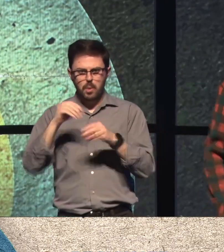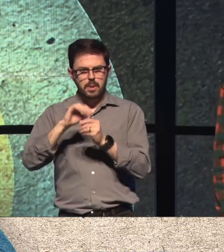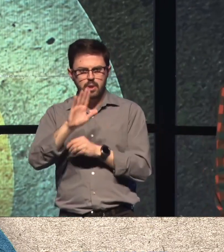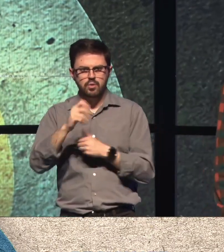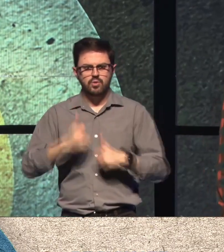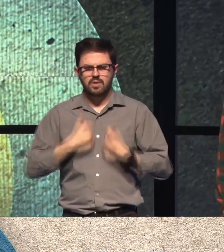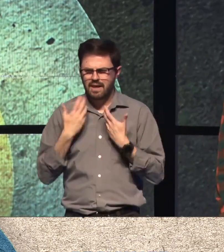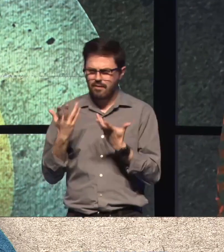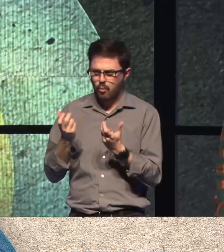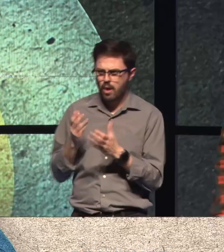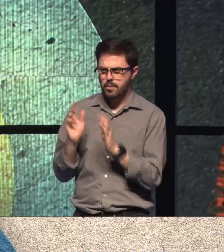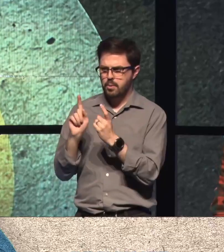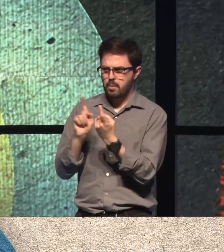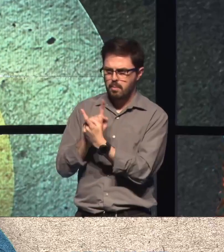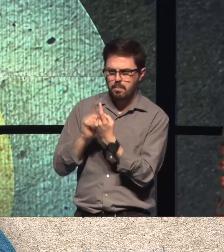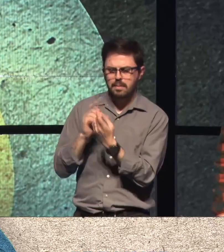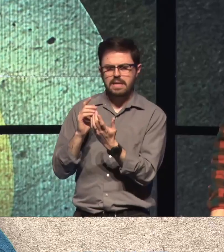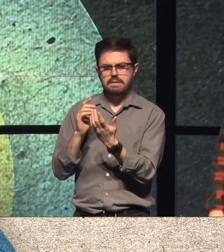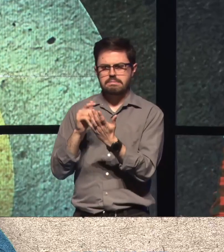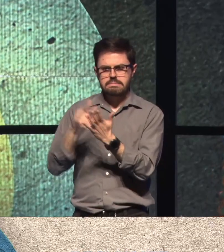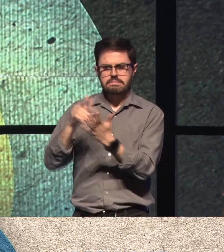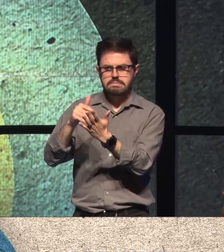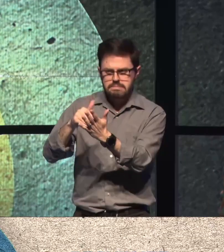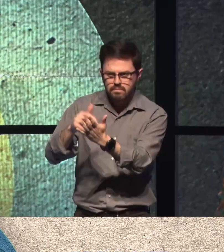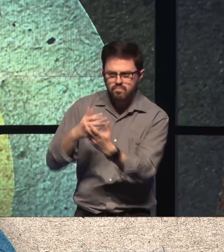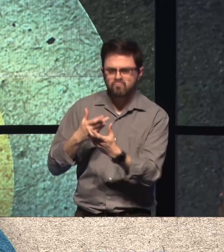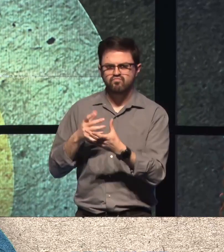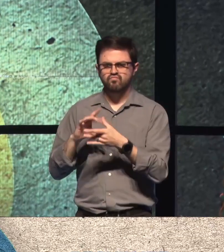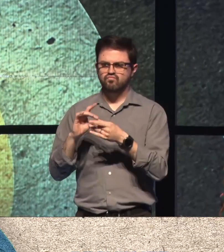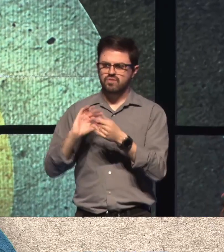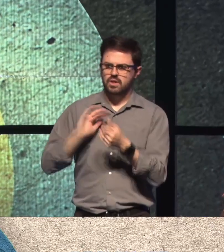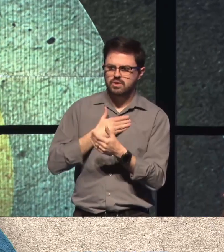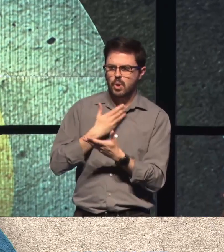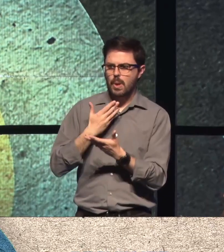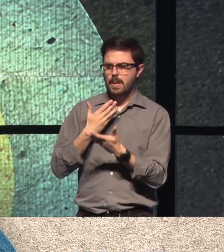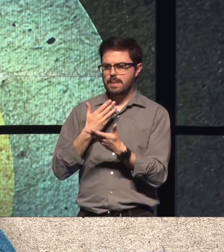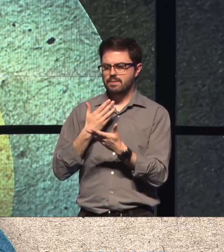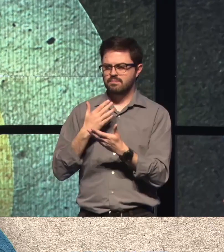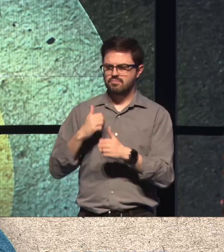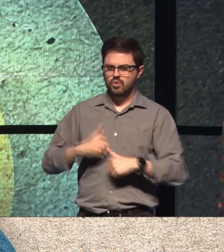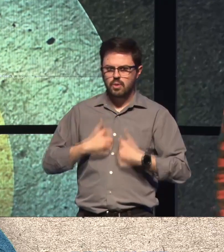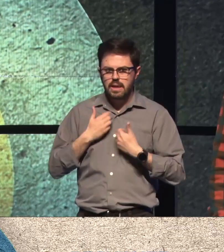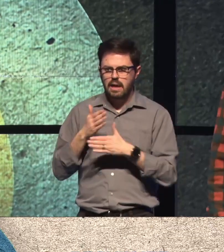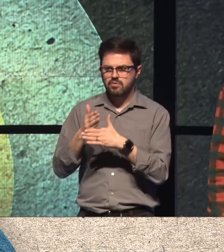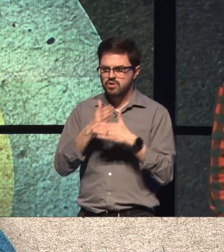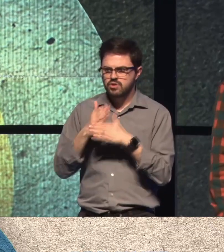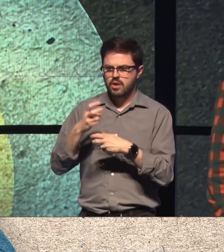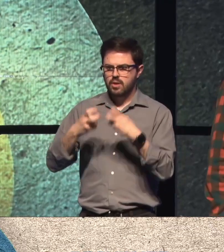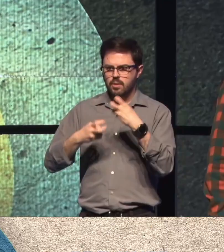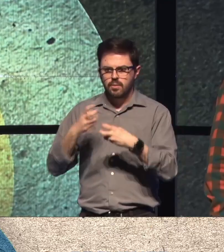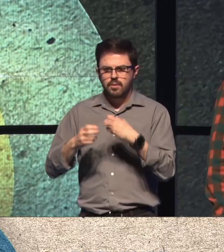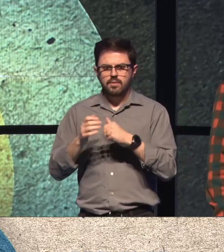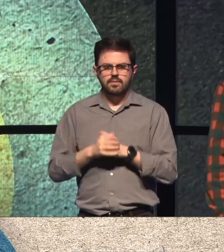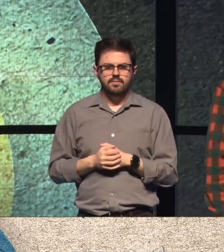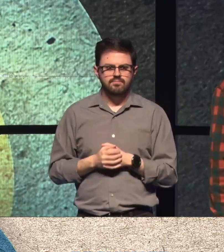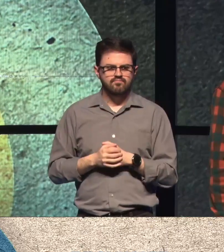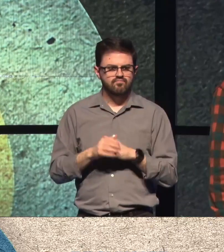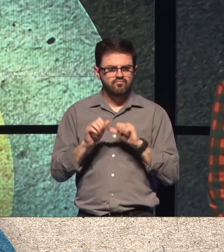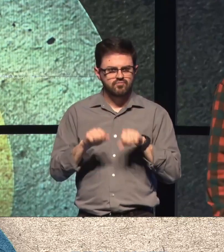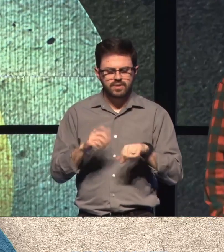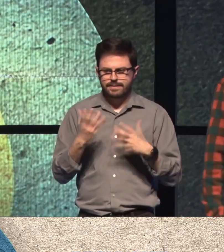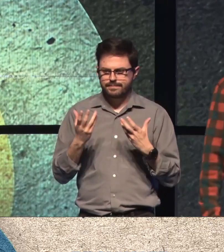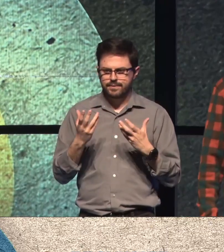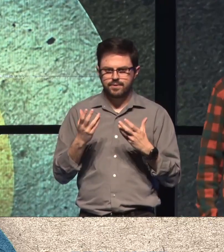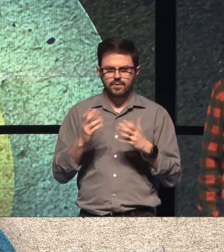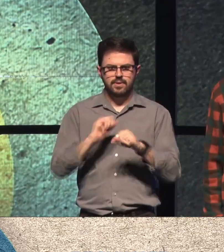then intentionally to just share what's going on in our lives. You can do it under the guise of reading a book or